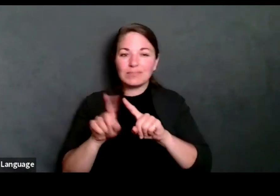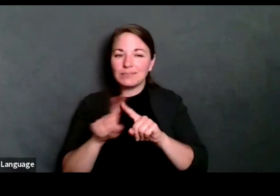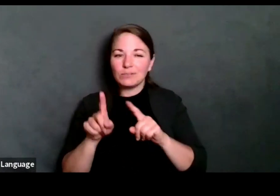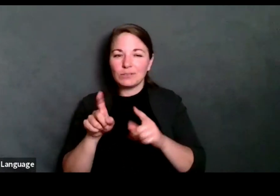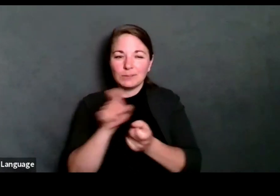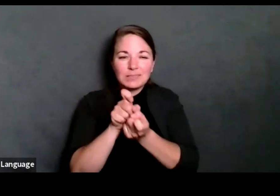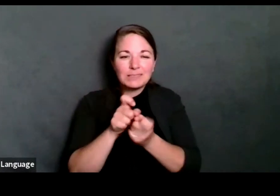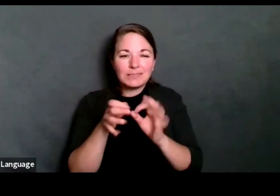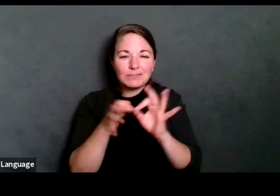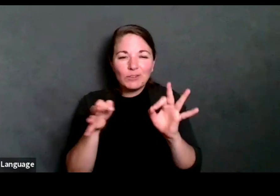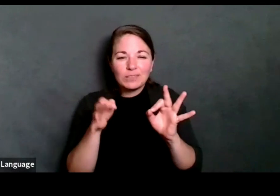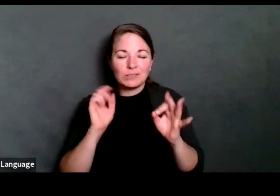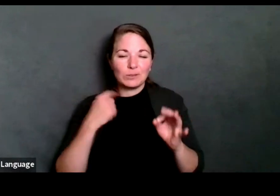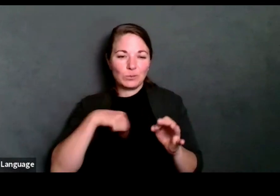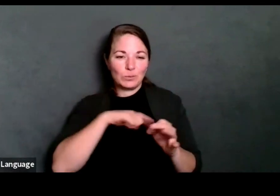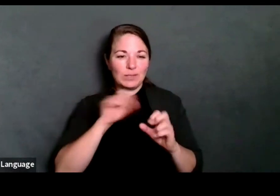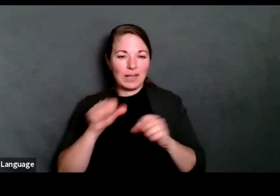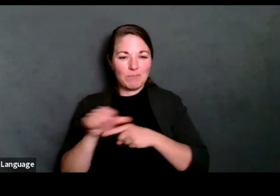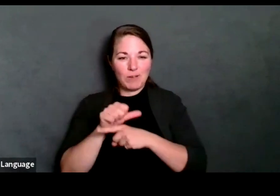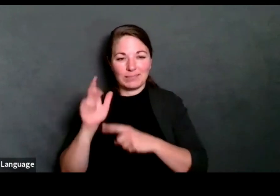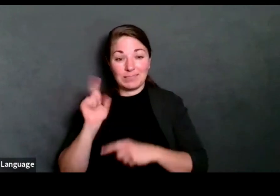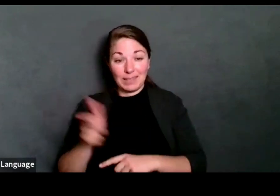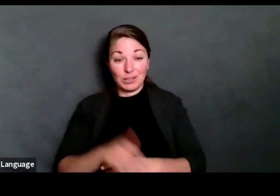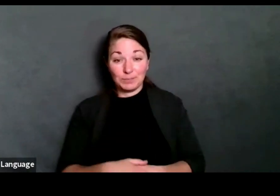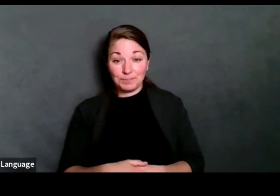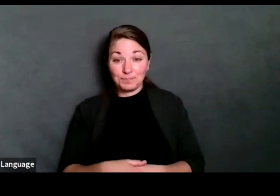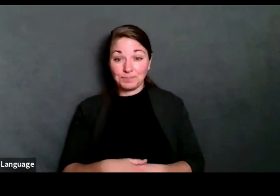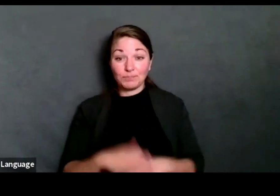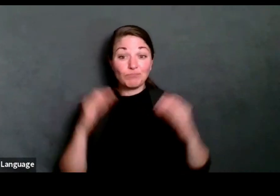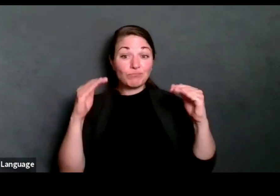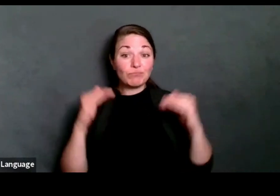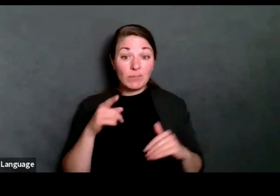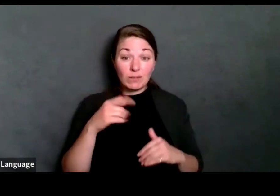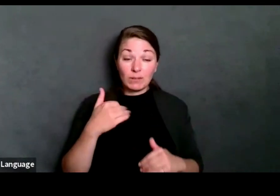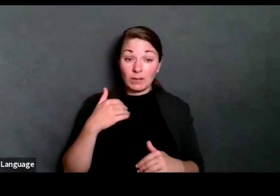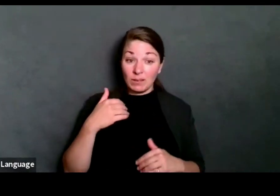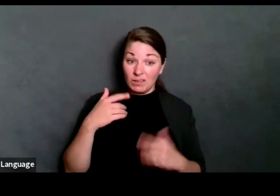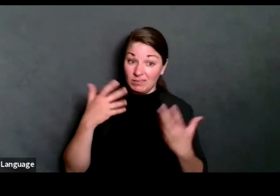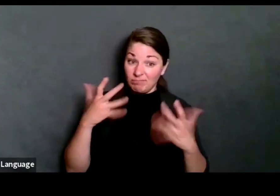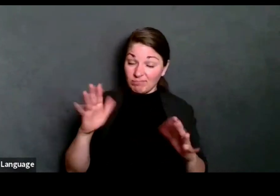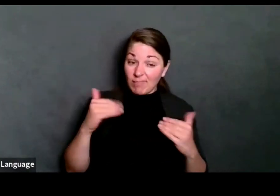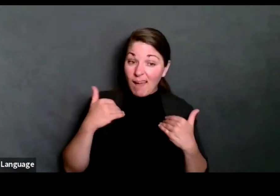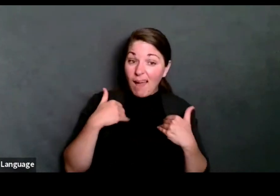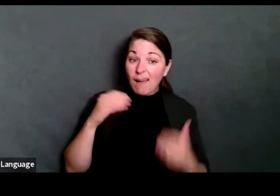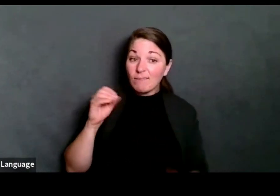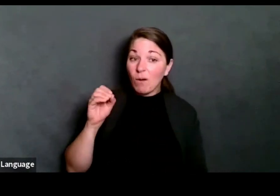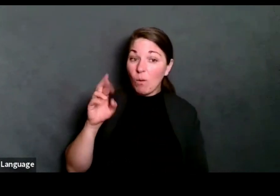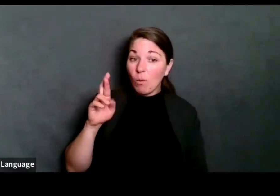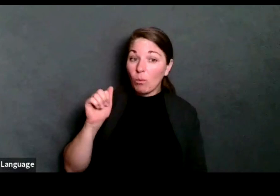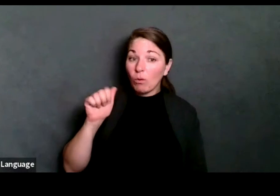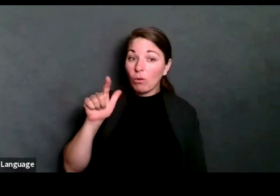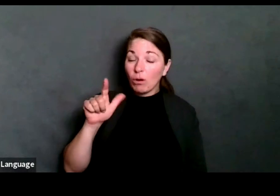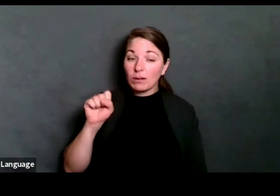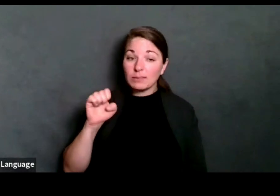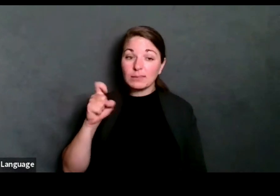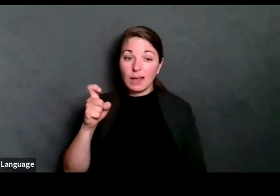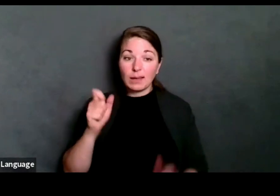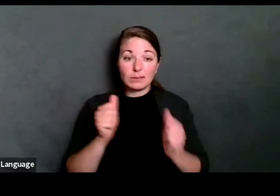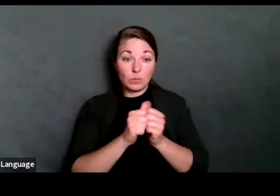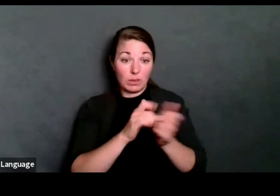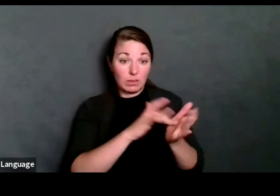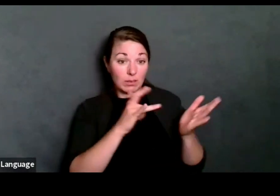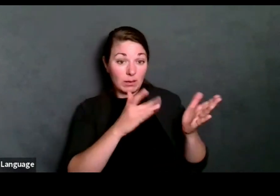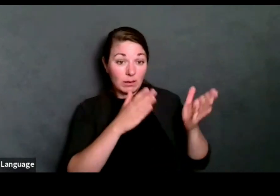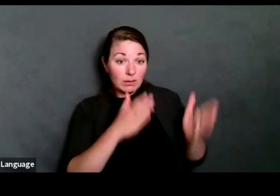start. Did you have oral sex with the perpetrator? Pause and come up with a reframe. Here's